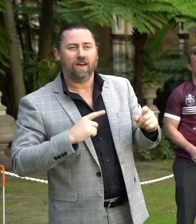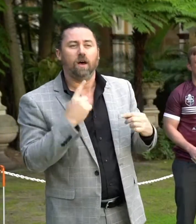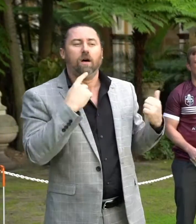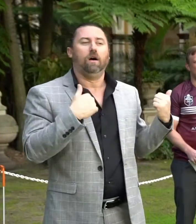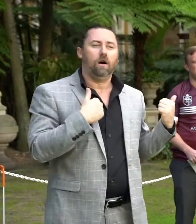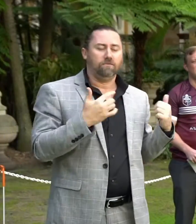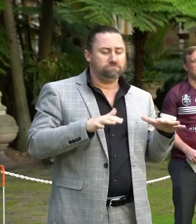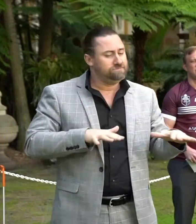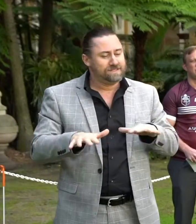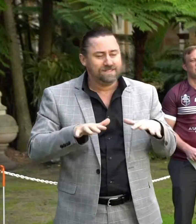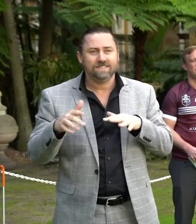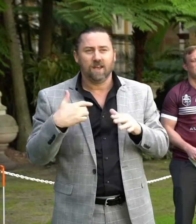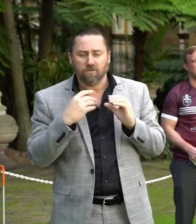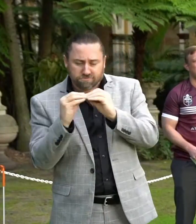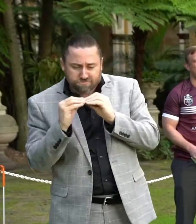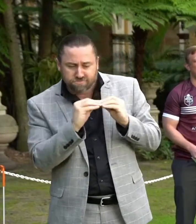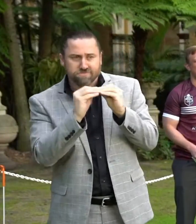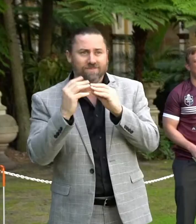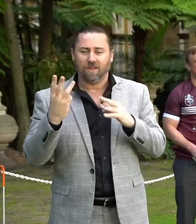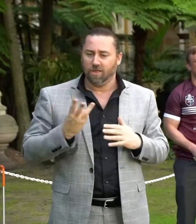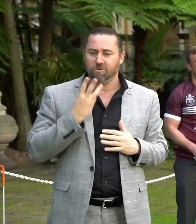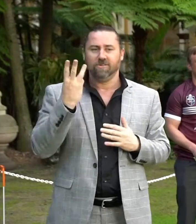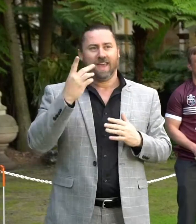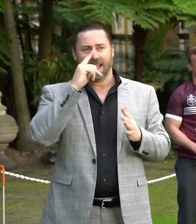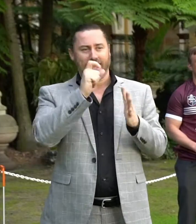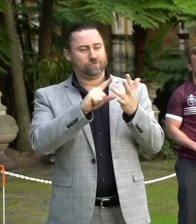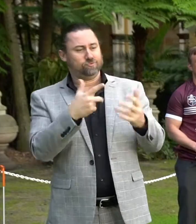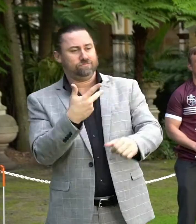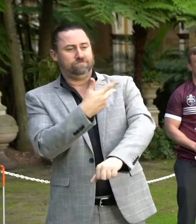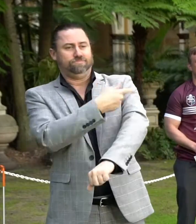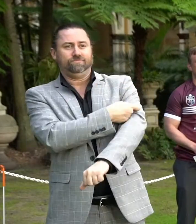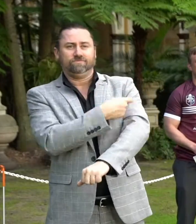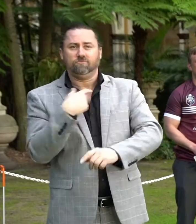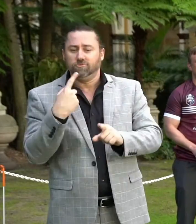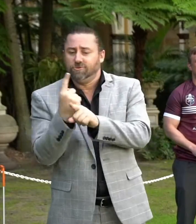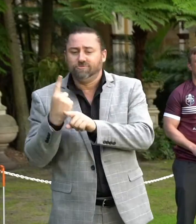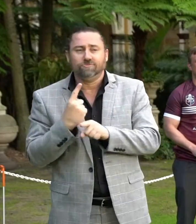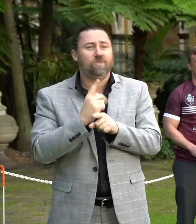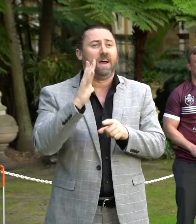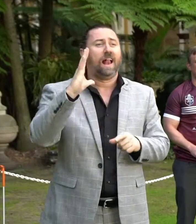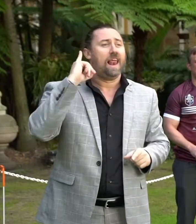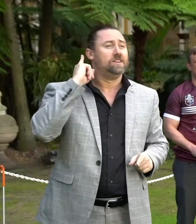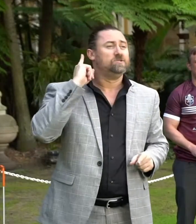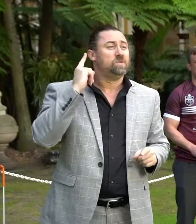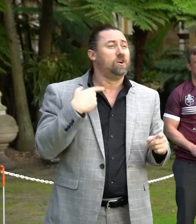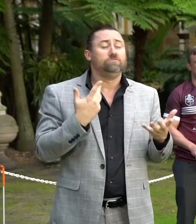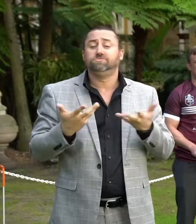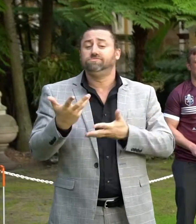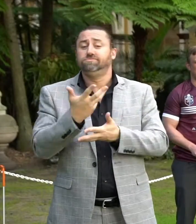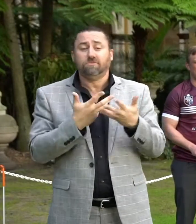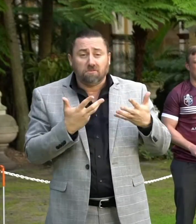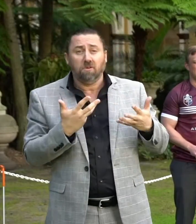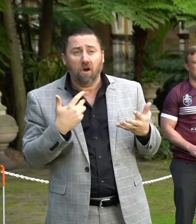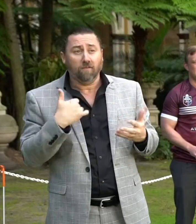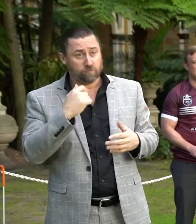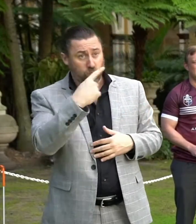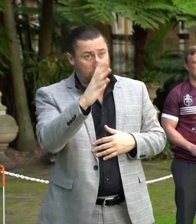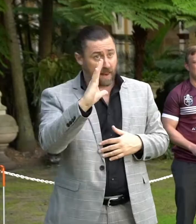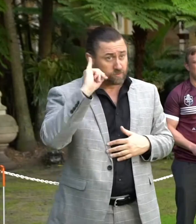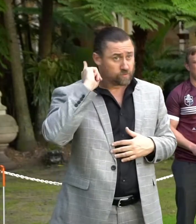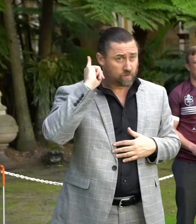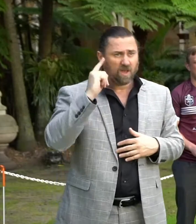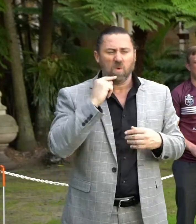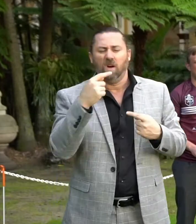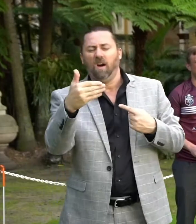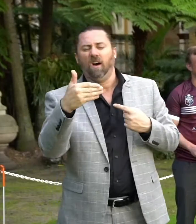Dr. Young about a time we could get this done, and we were talking about it last week. So as I said last week, over the next couple of weeks, and we got it done